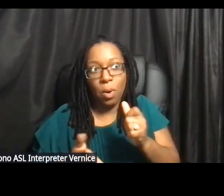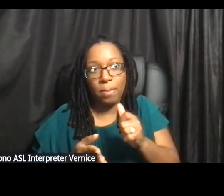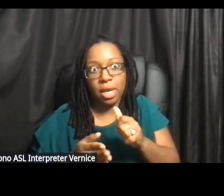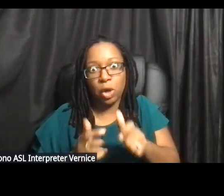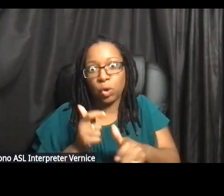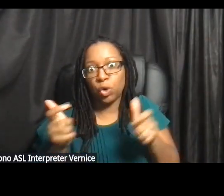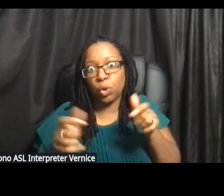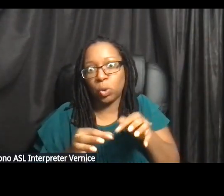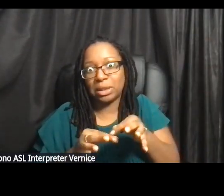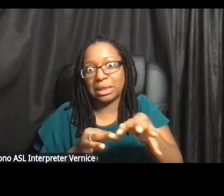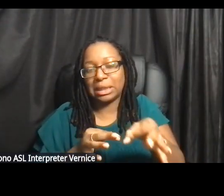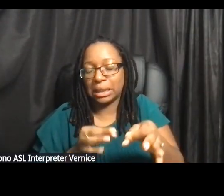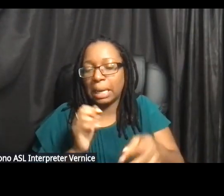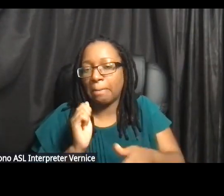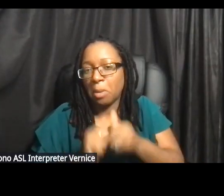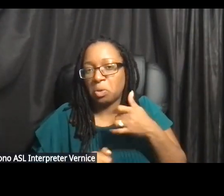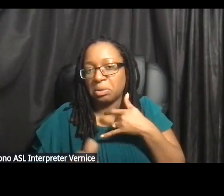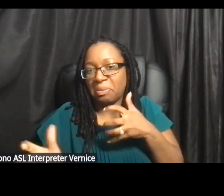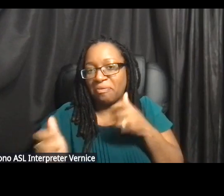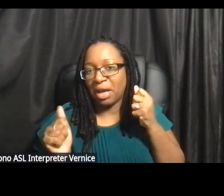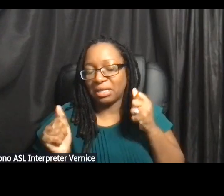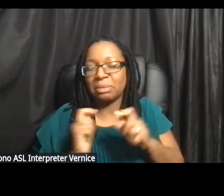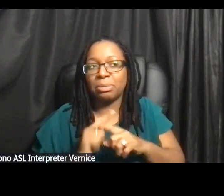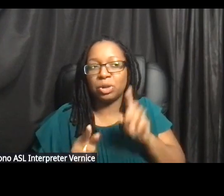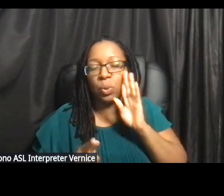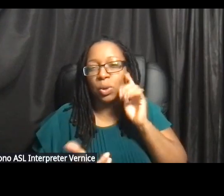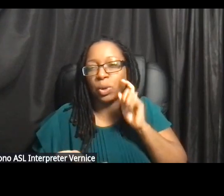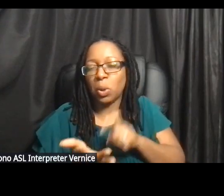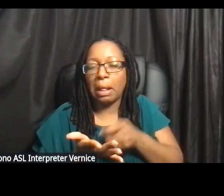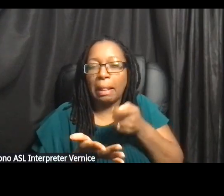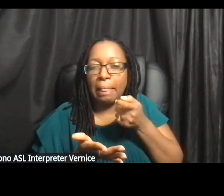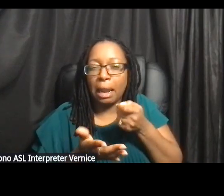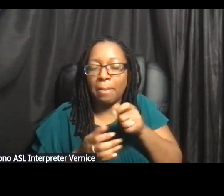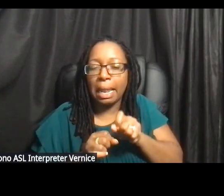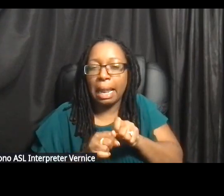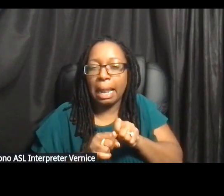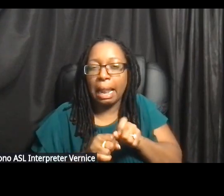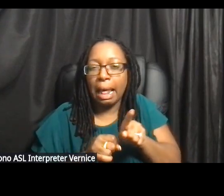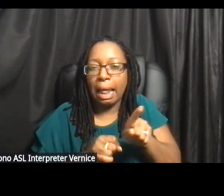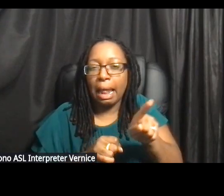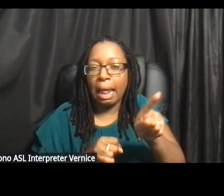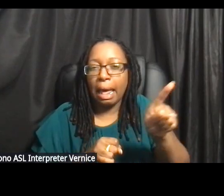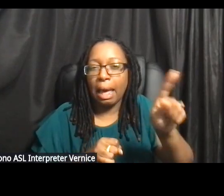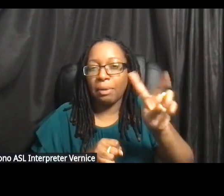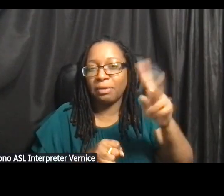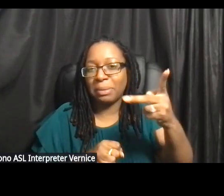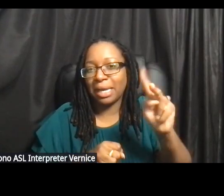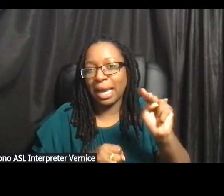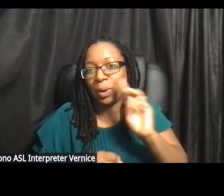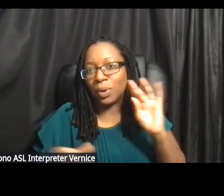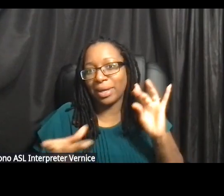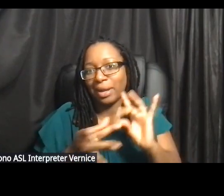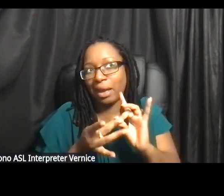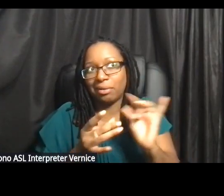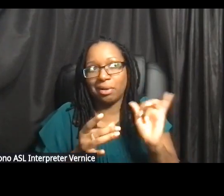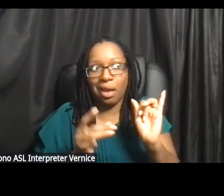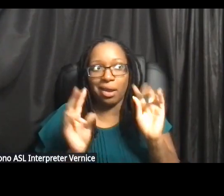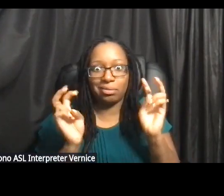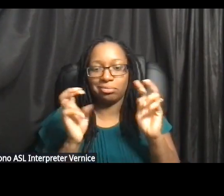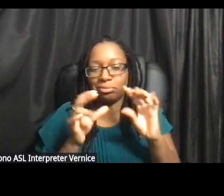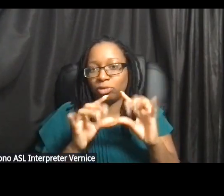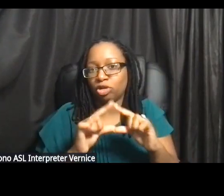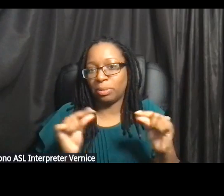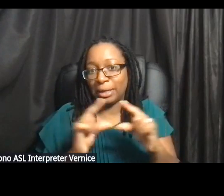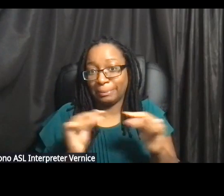these are pretty fast, but you might notice your speeds lag a little bit when your VPN is connected in Japan. One other thing